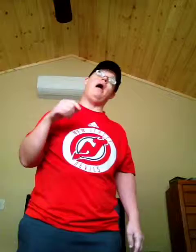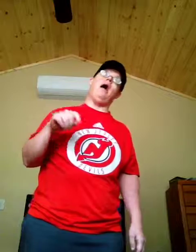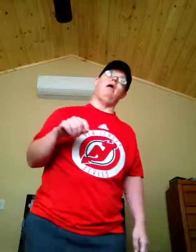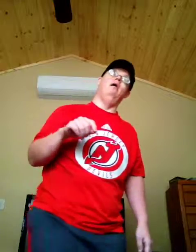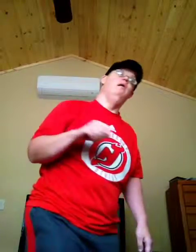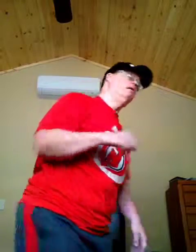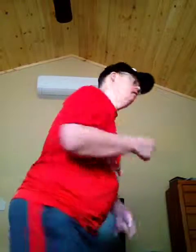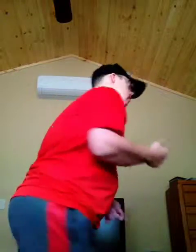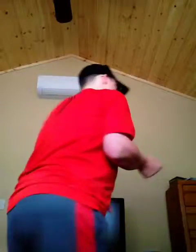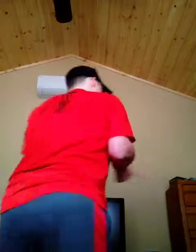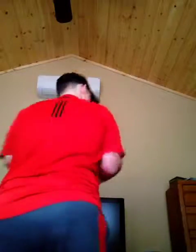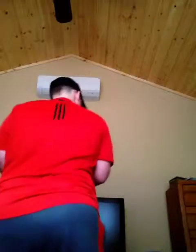back?